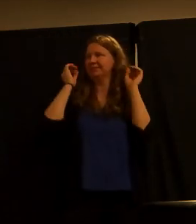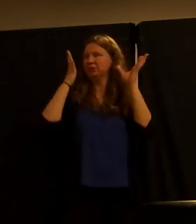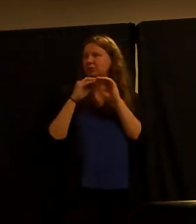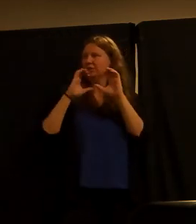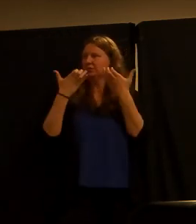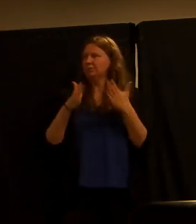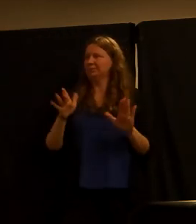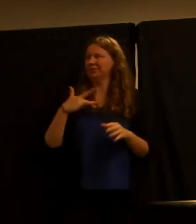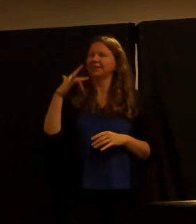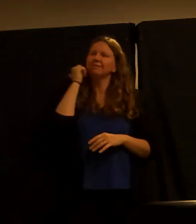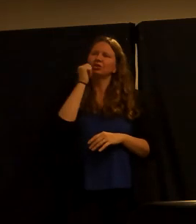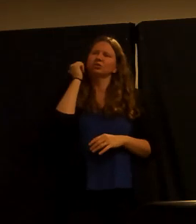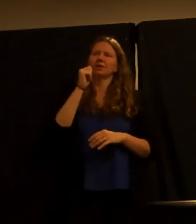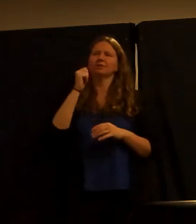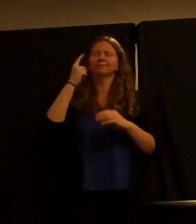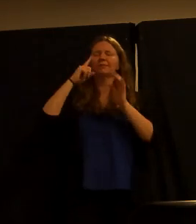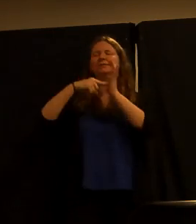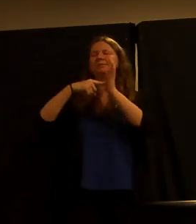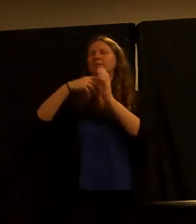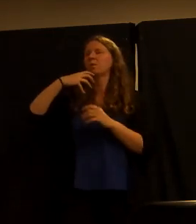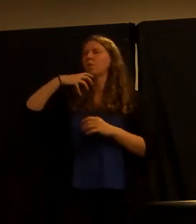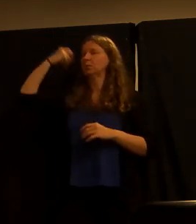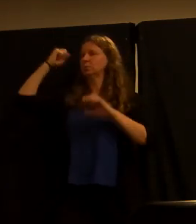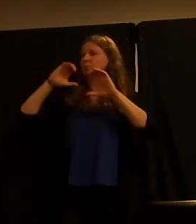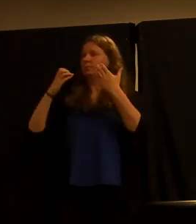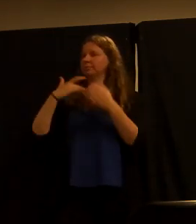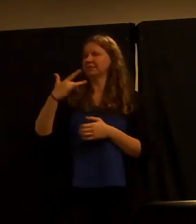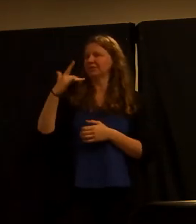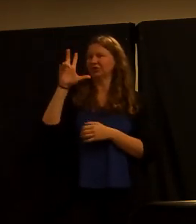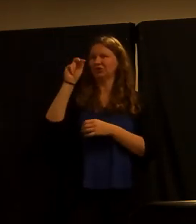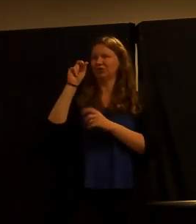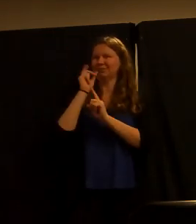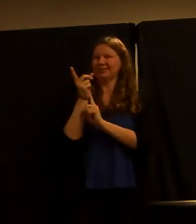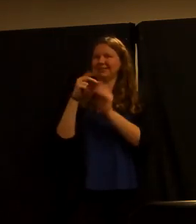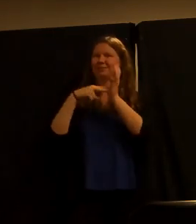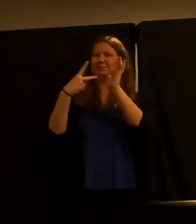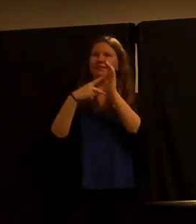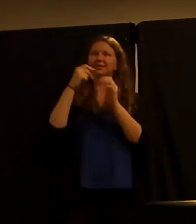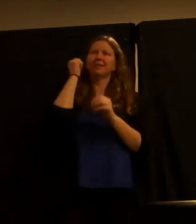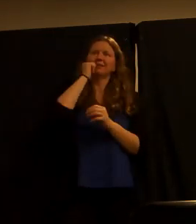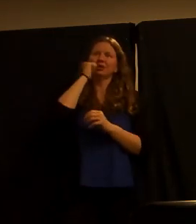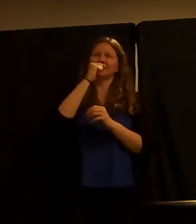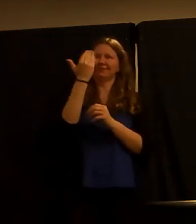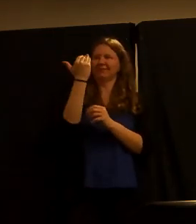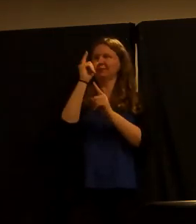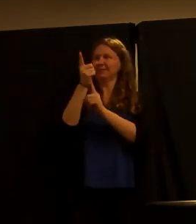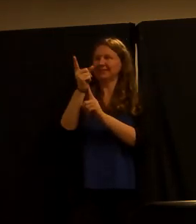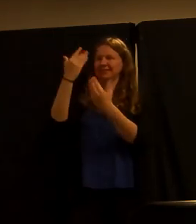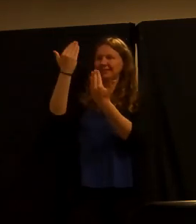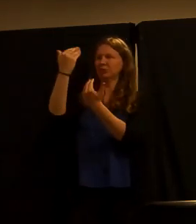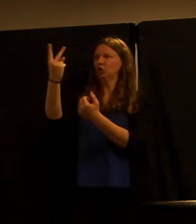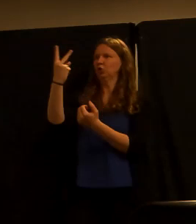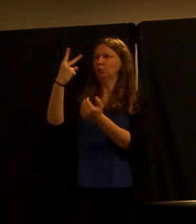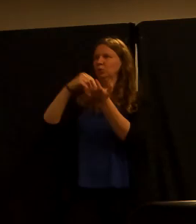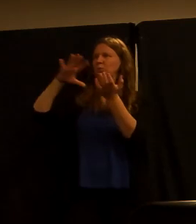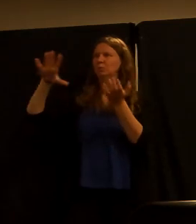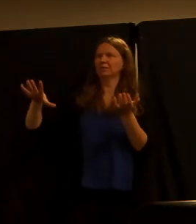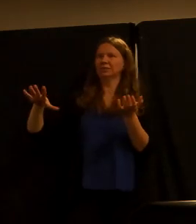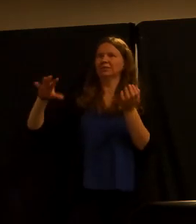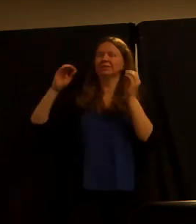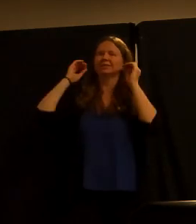grade level. With guided reading, we do that on a daily basis with our students. With our older aged students,